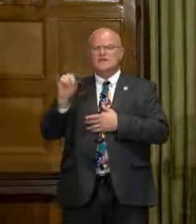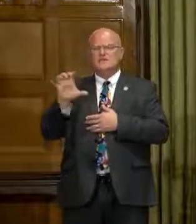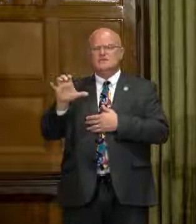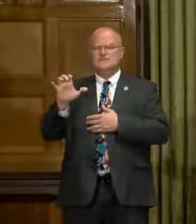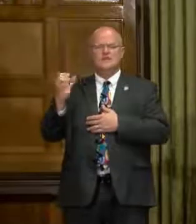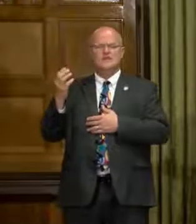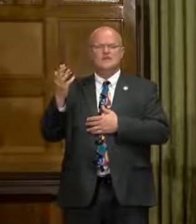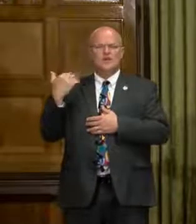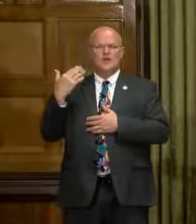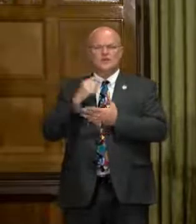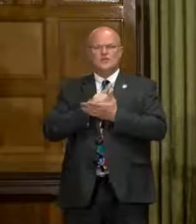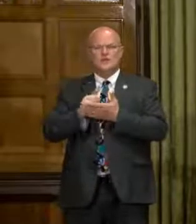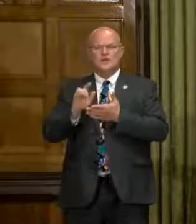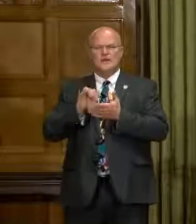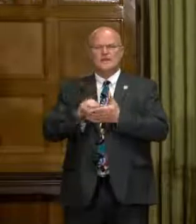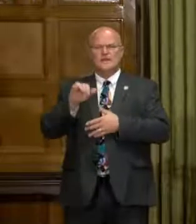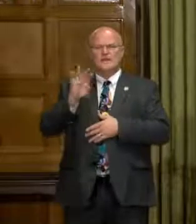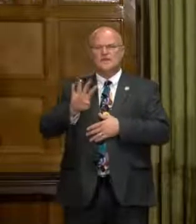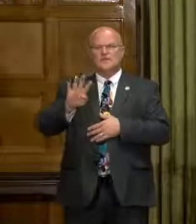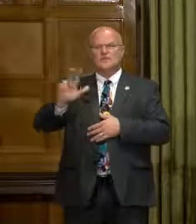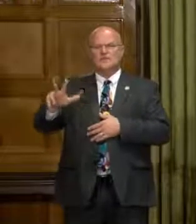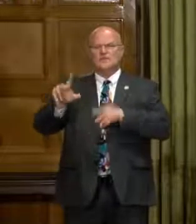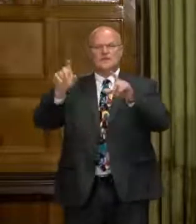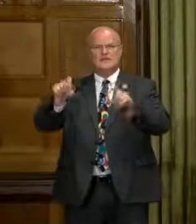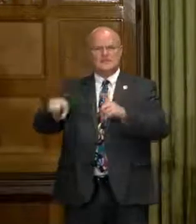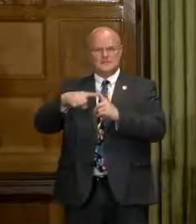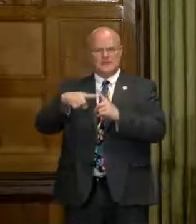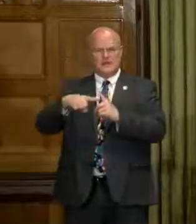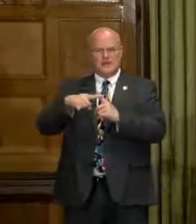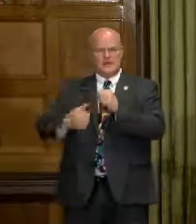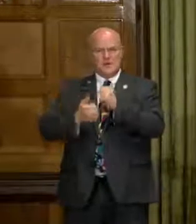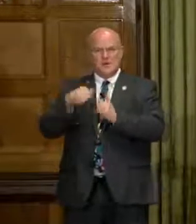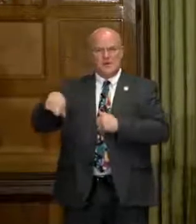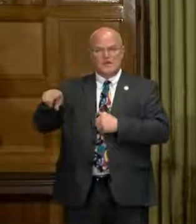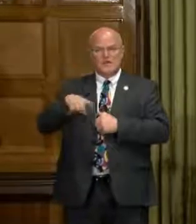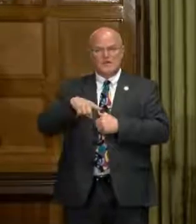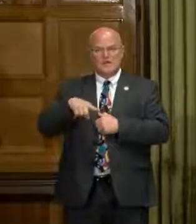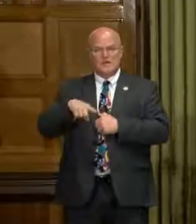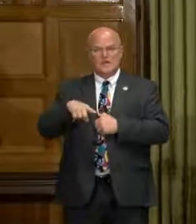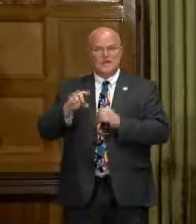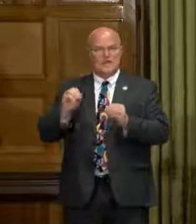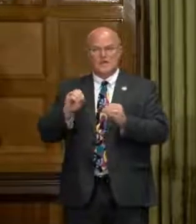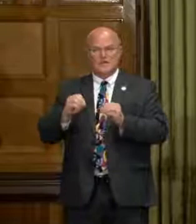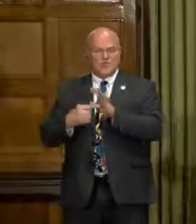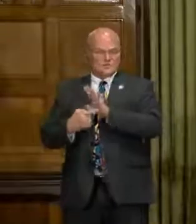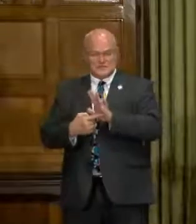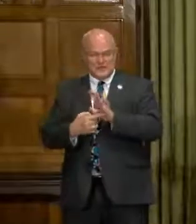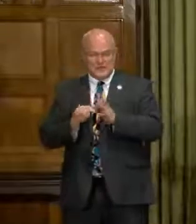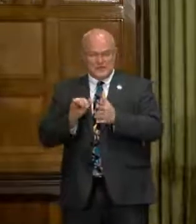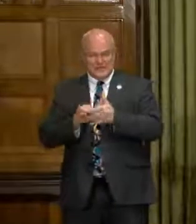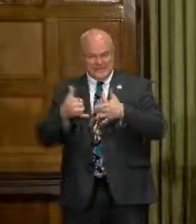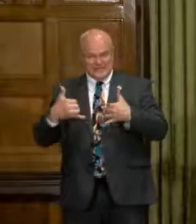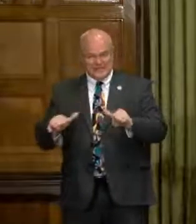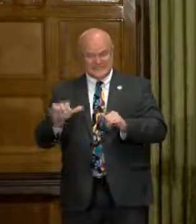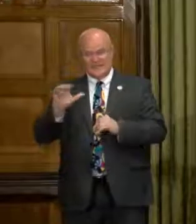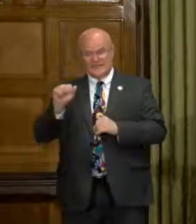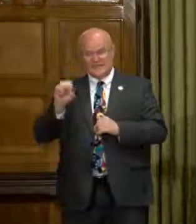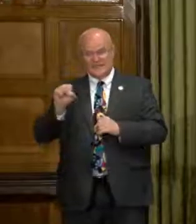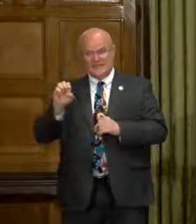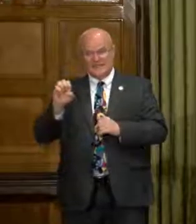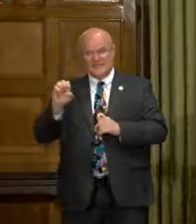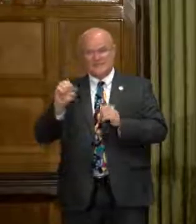in the week that those 43 that tested positive, most of them were asymptomatic. Is that still the case